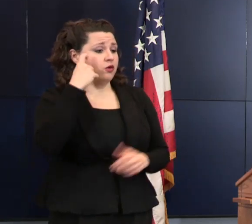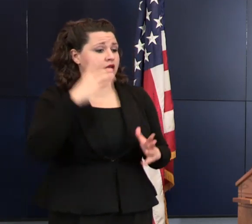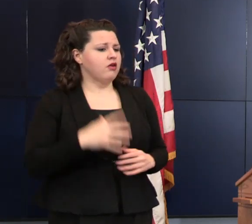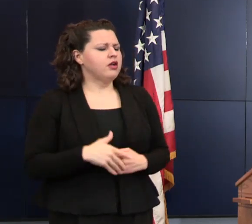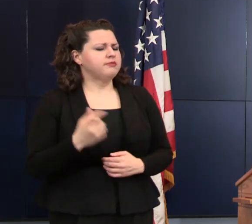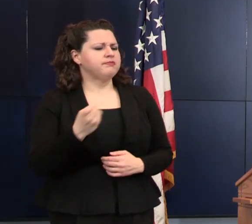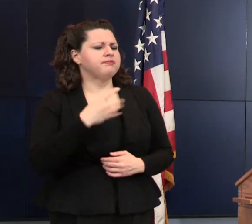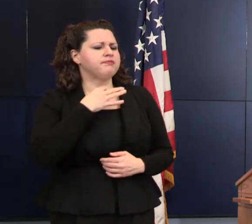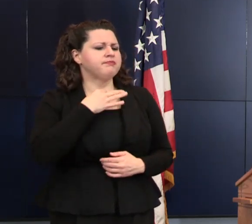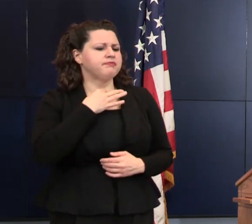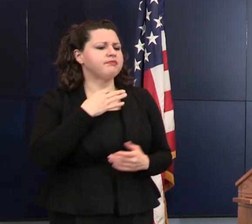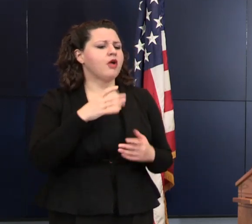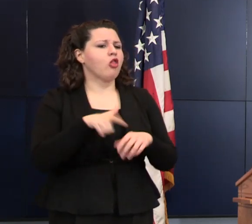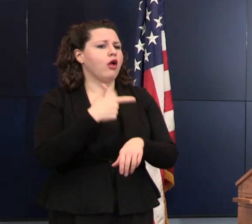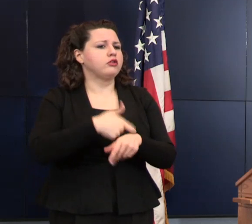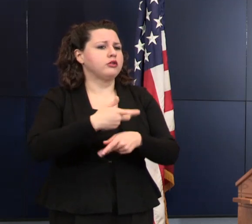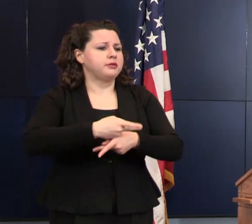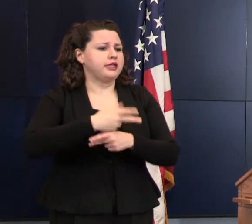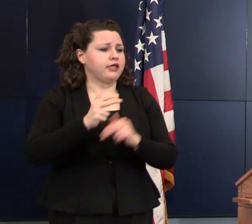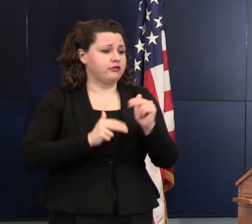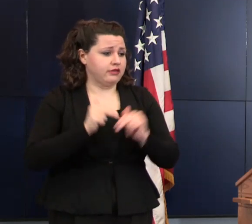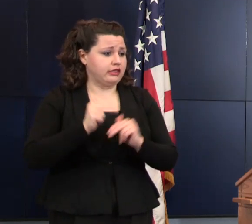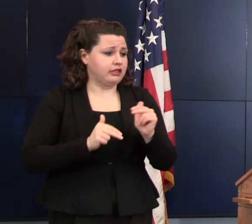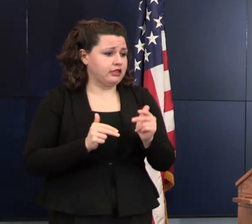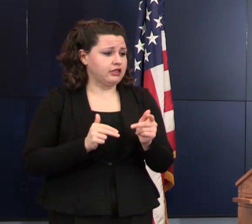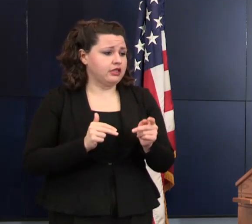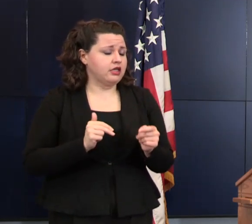have a question about long-term care facilities.